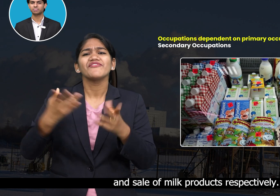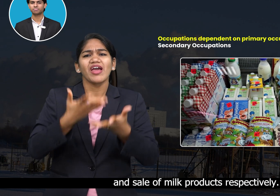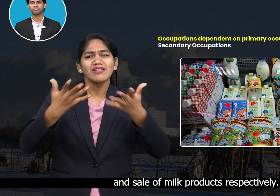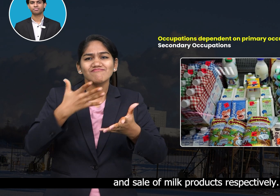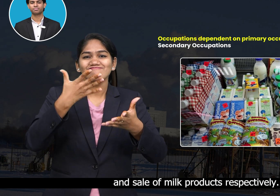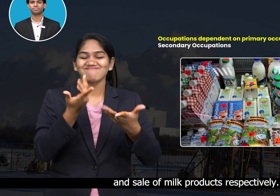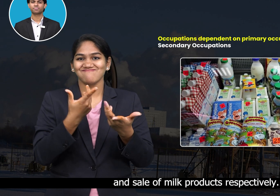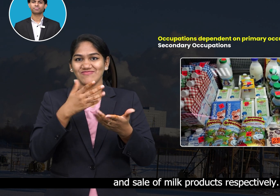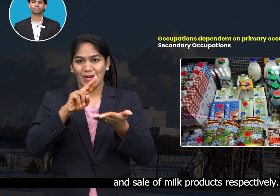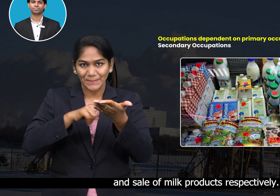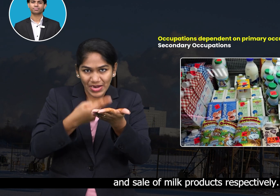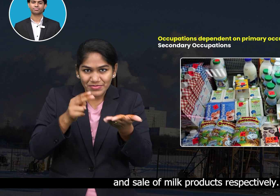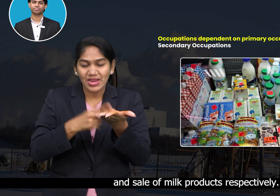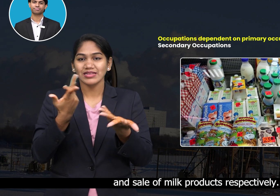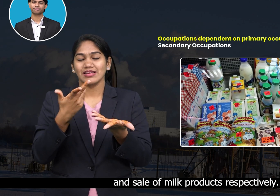respectively.